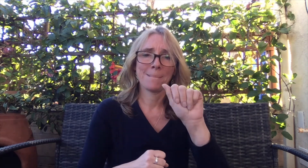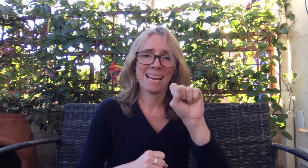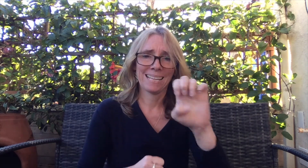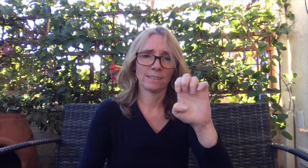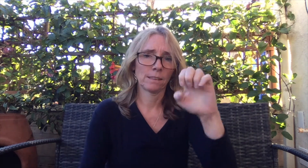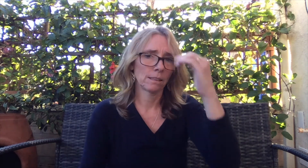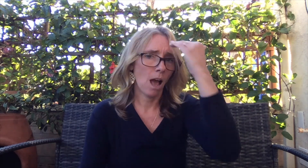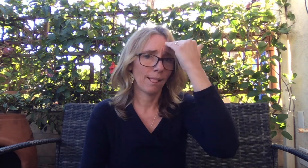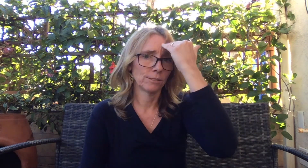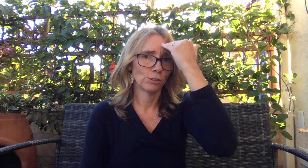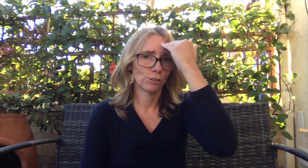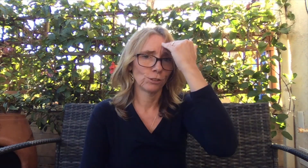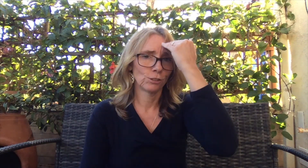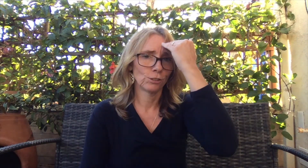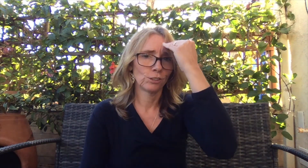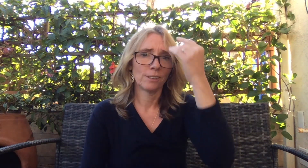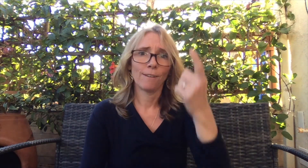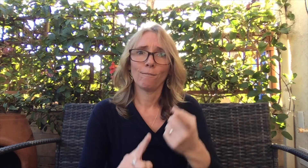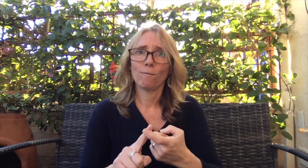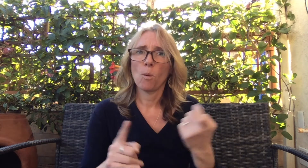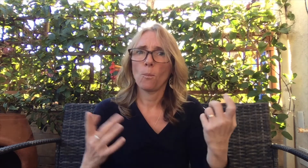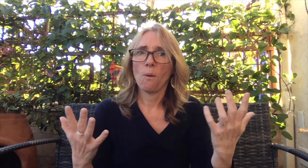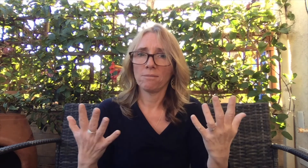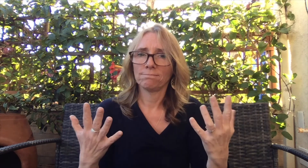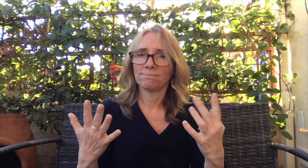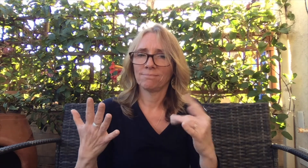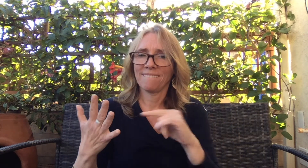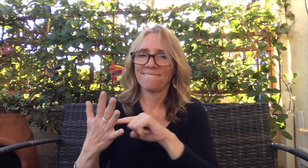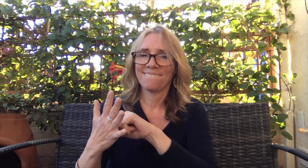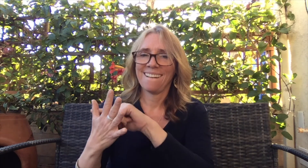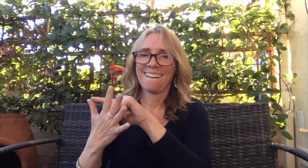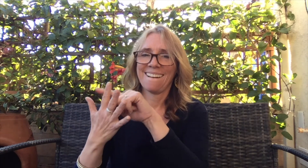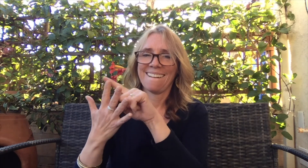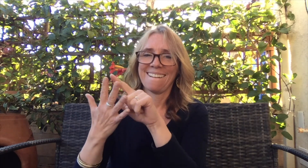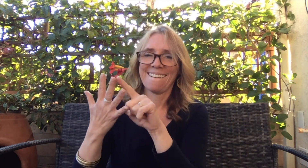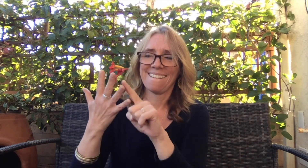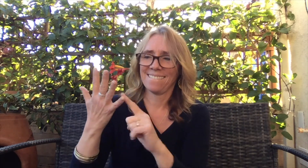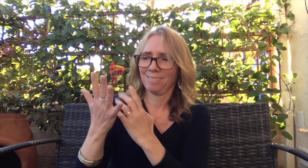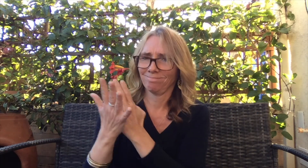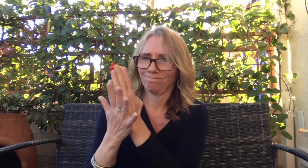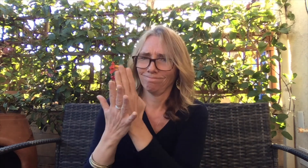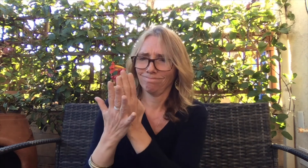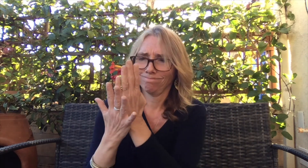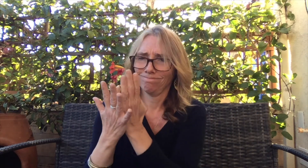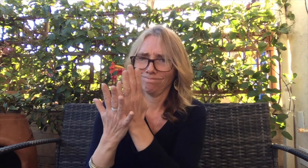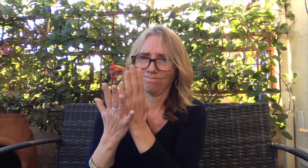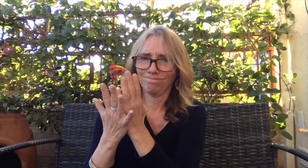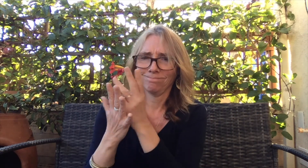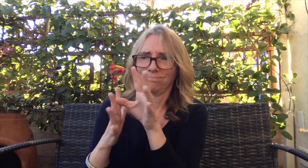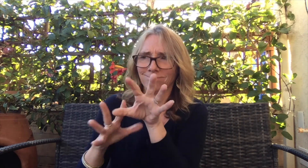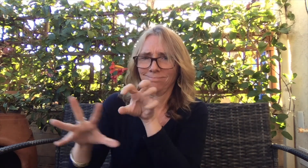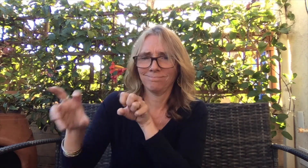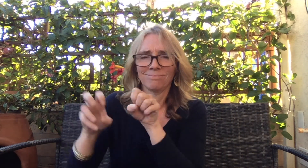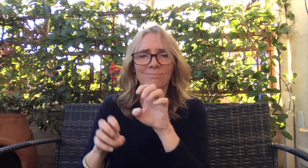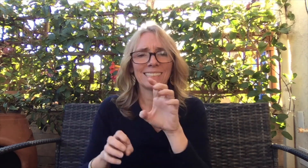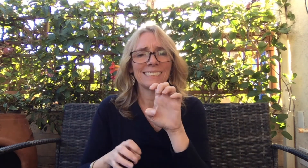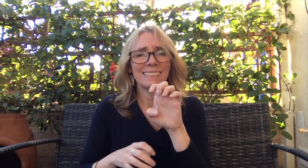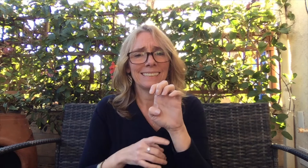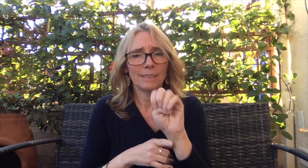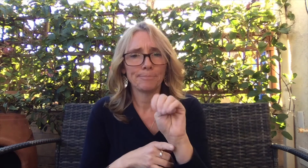of literacy, that base of knowledge needs to be strong. And that comes from those 5 types of